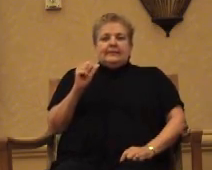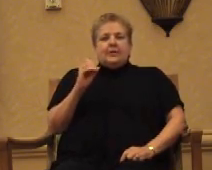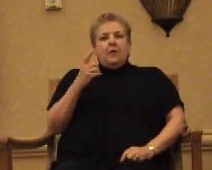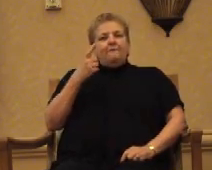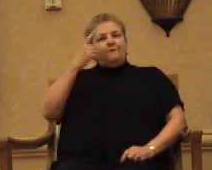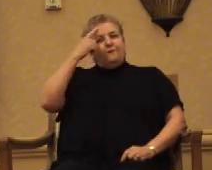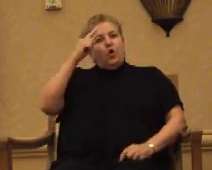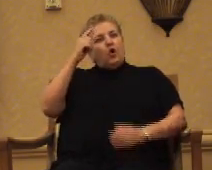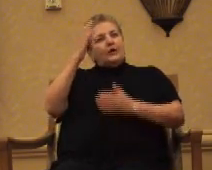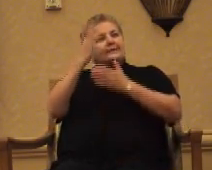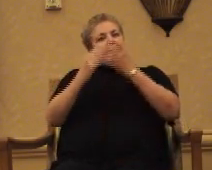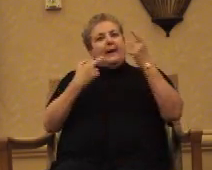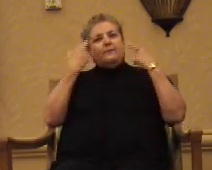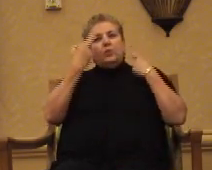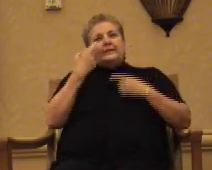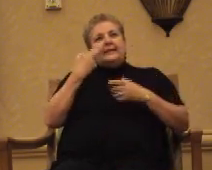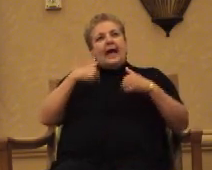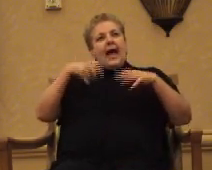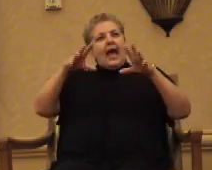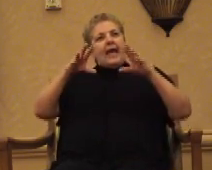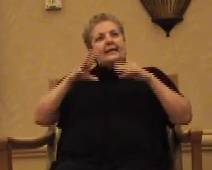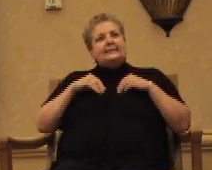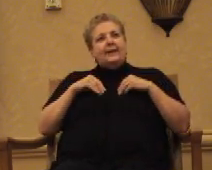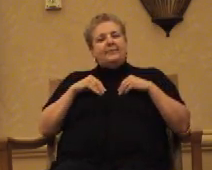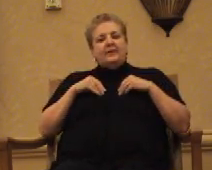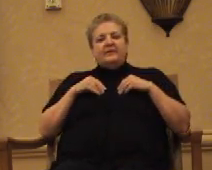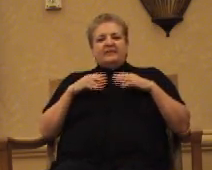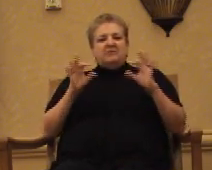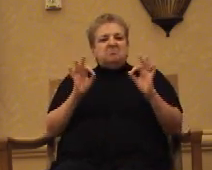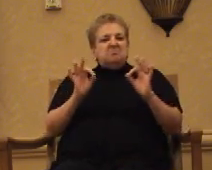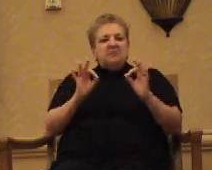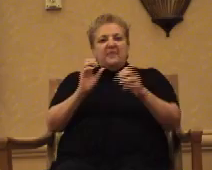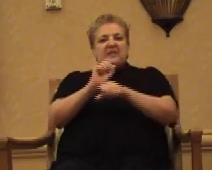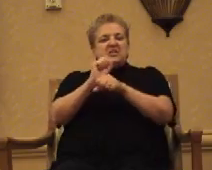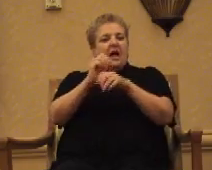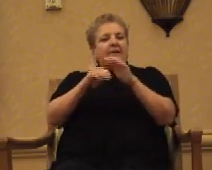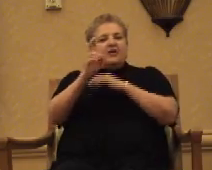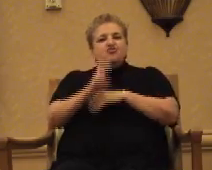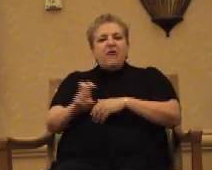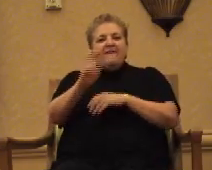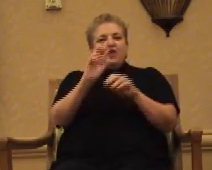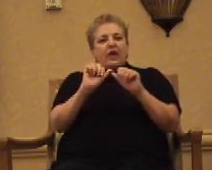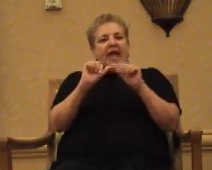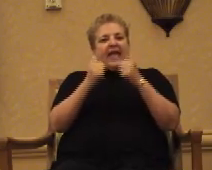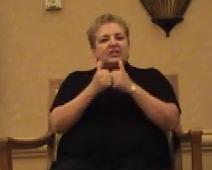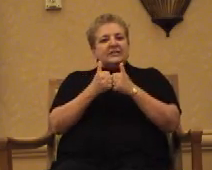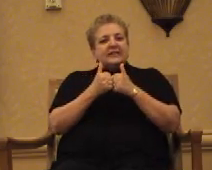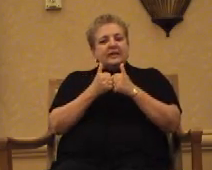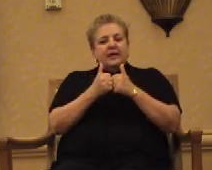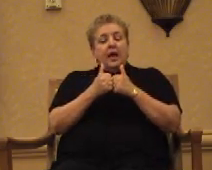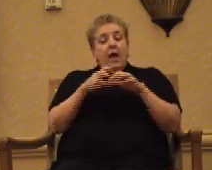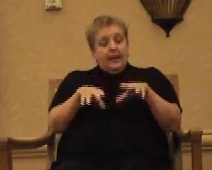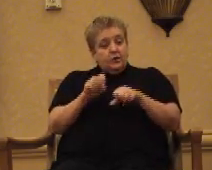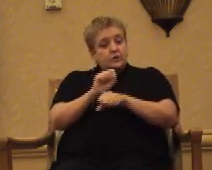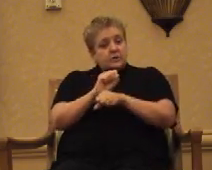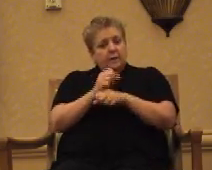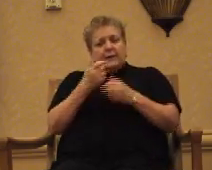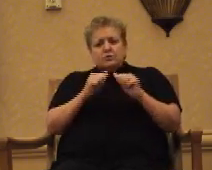I took a minimum wage job in a travel agency. And I kept the job, and I was trying hard to do a good job, and she fired